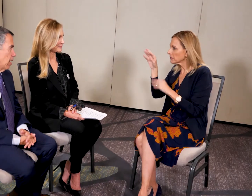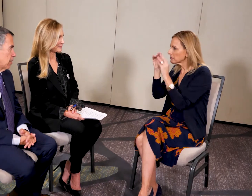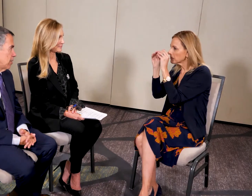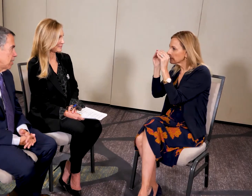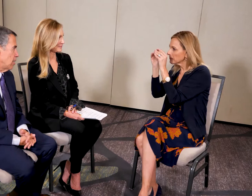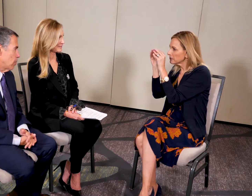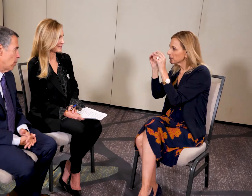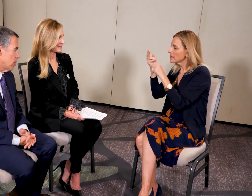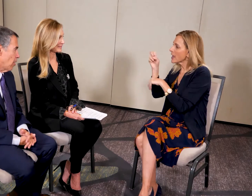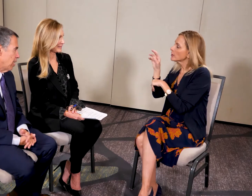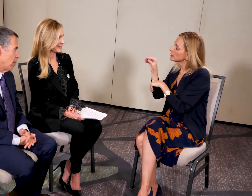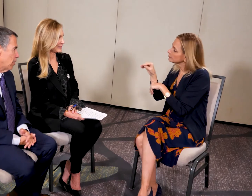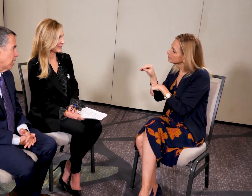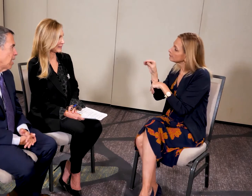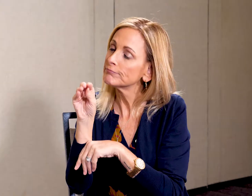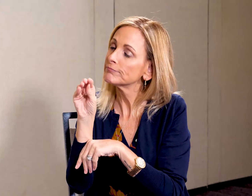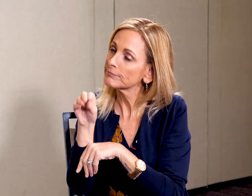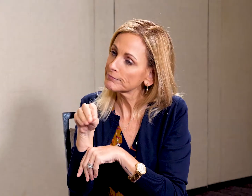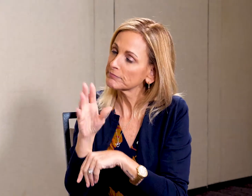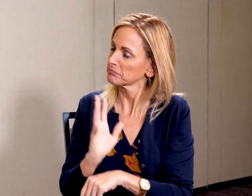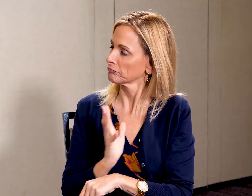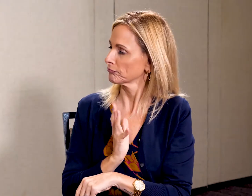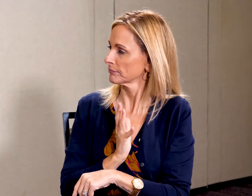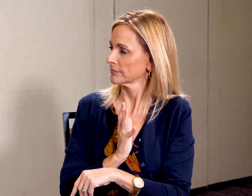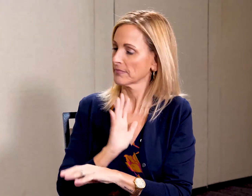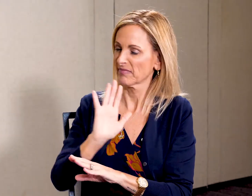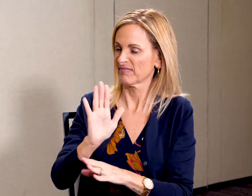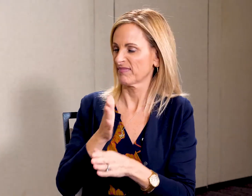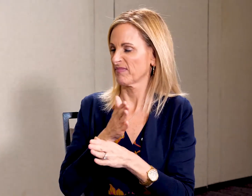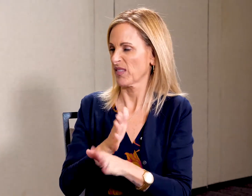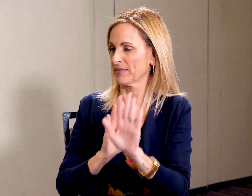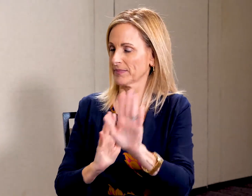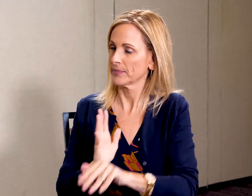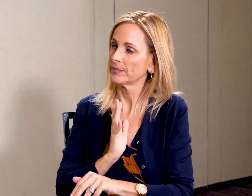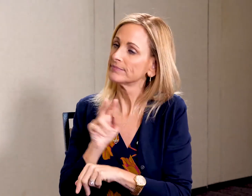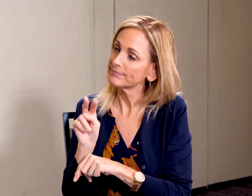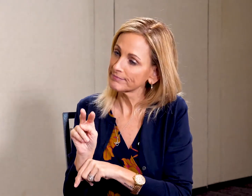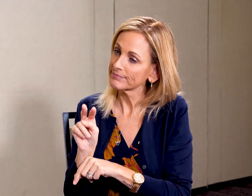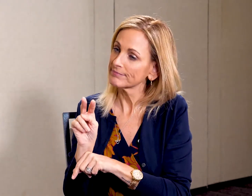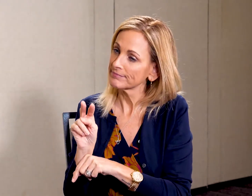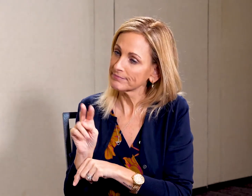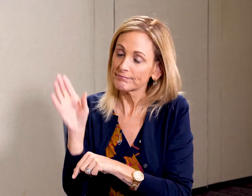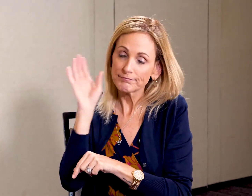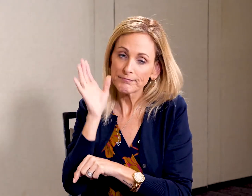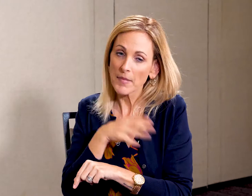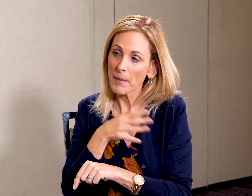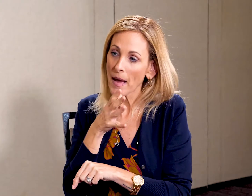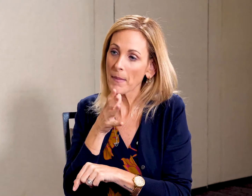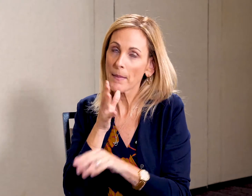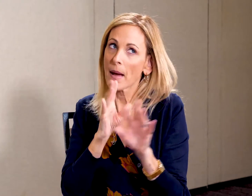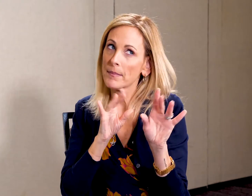I couldn't see what they were talking about. And Henry was nodding politely. That's the way Henry is. And listening to my mother,